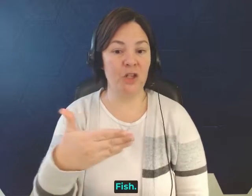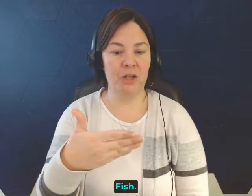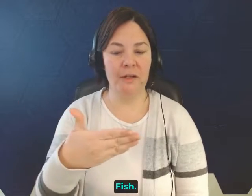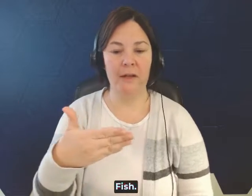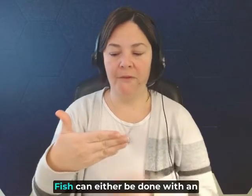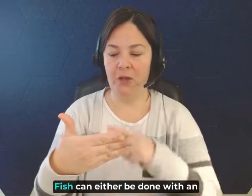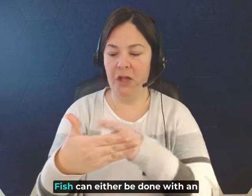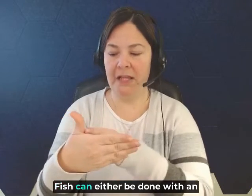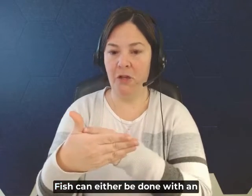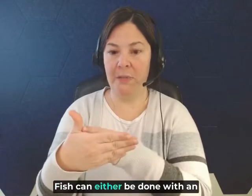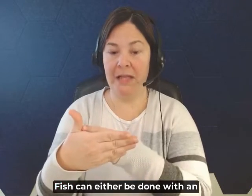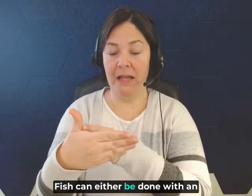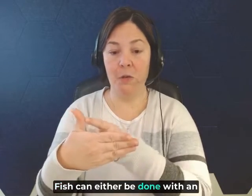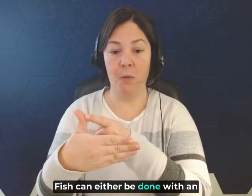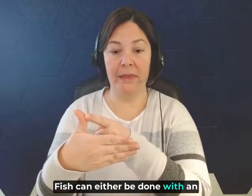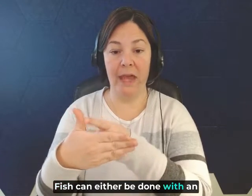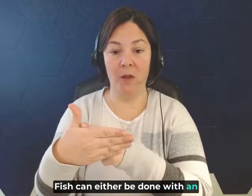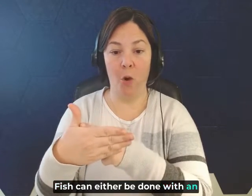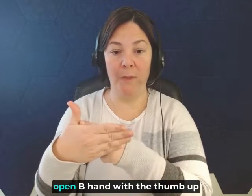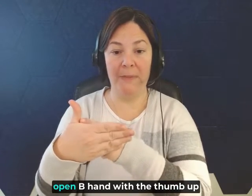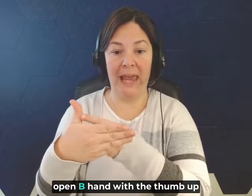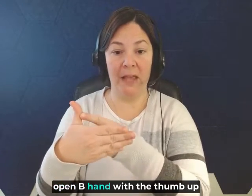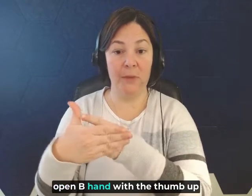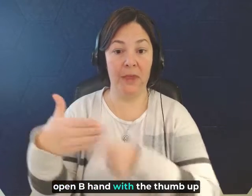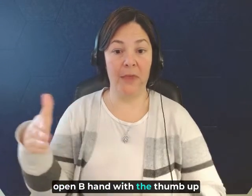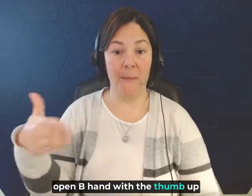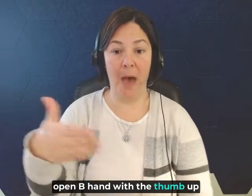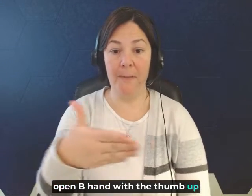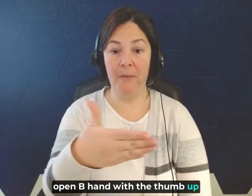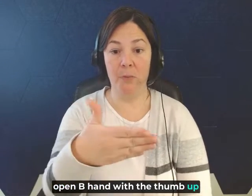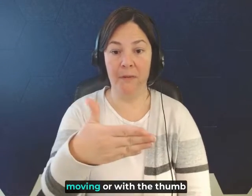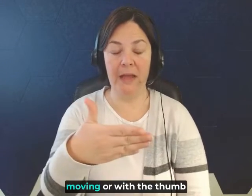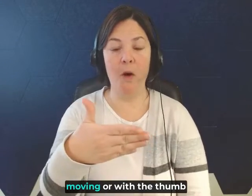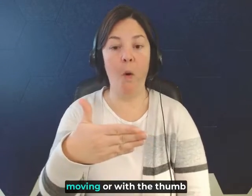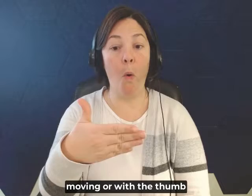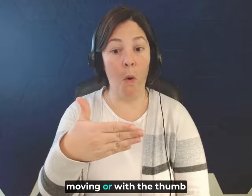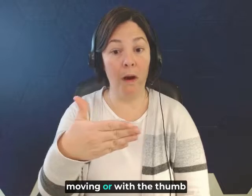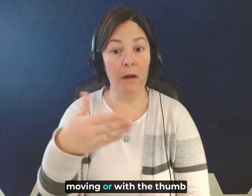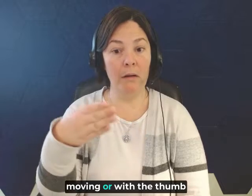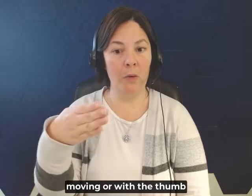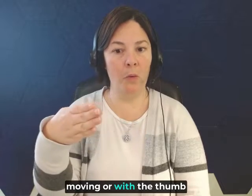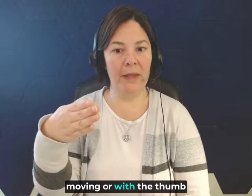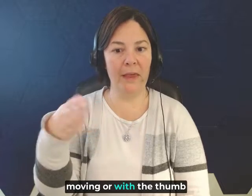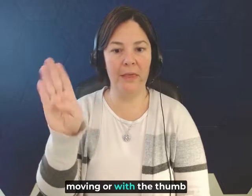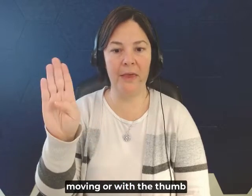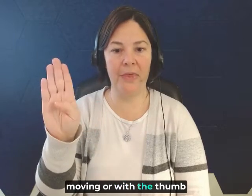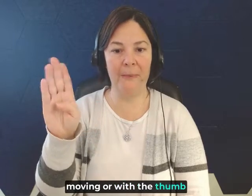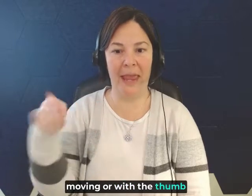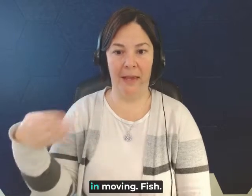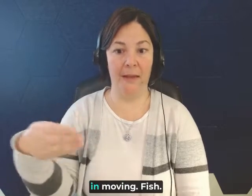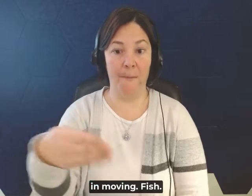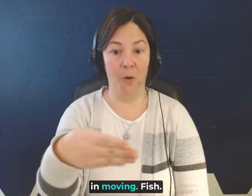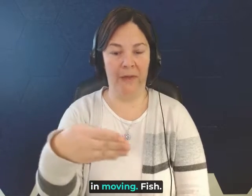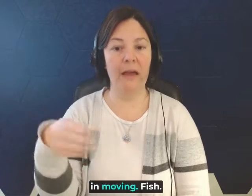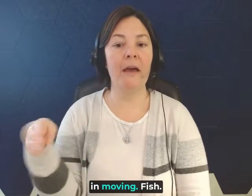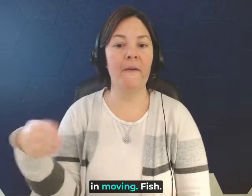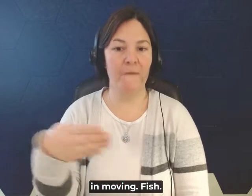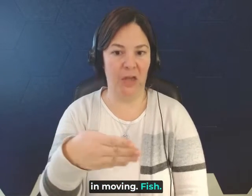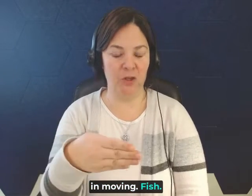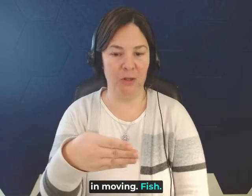Fish. Fish can either be done with an open B hand with the thumb up, moving, or with the thumb in, moving. Fish.